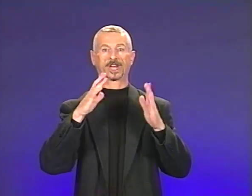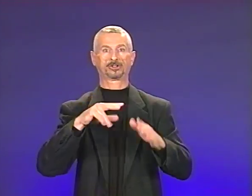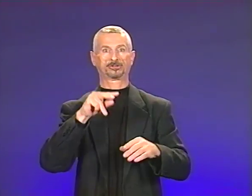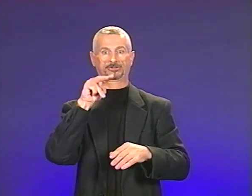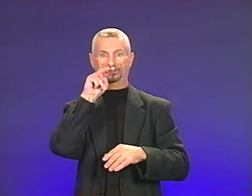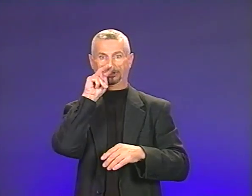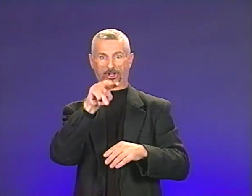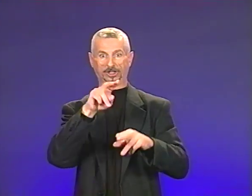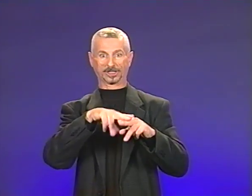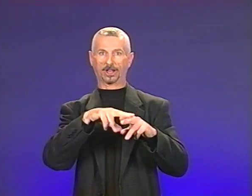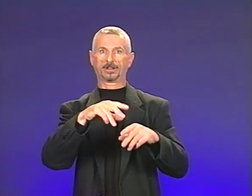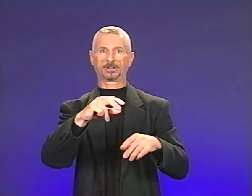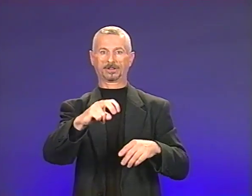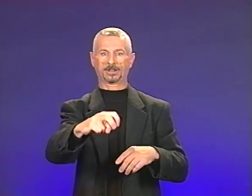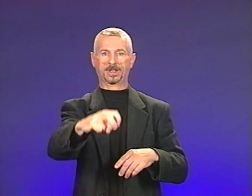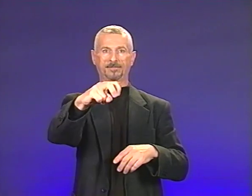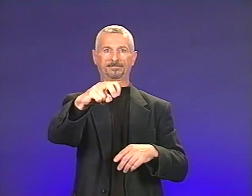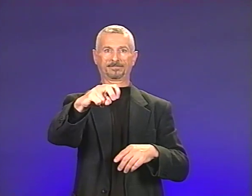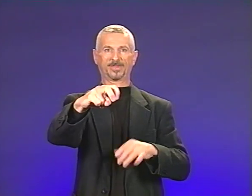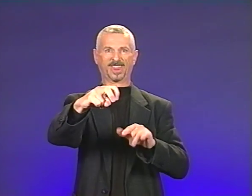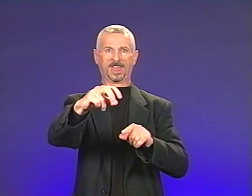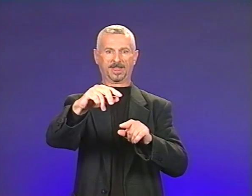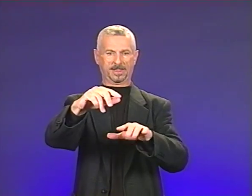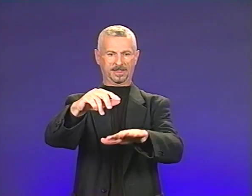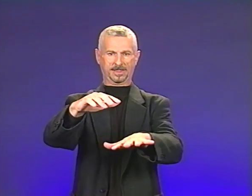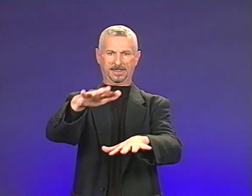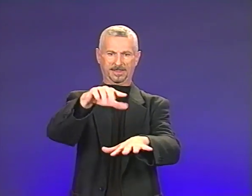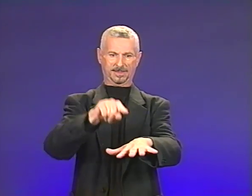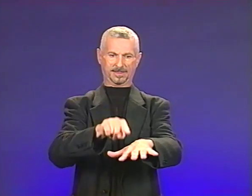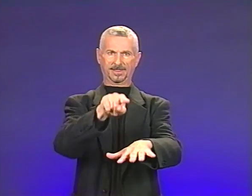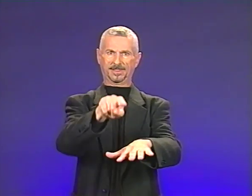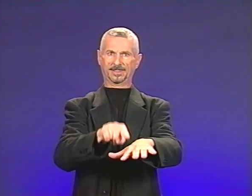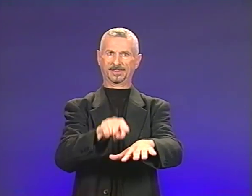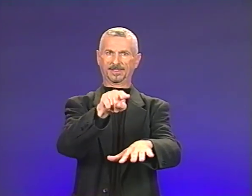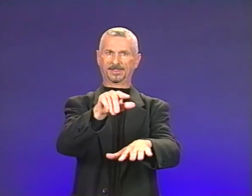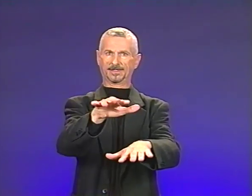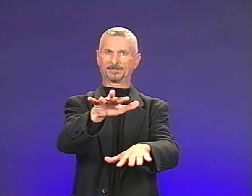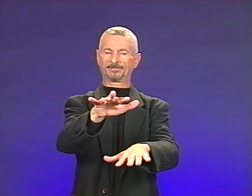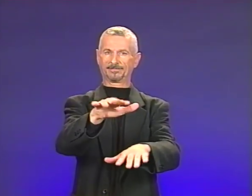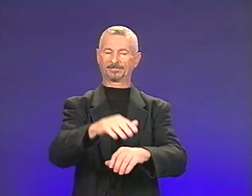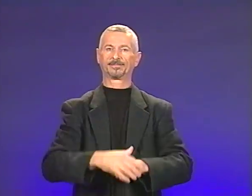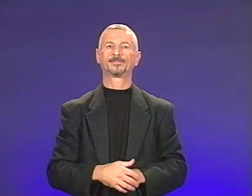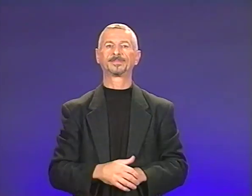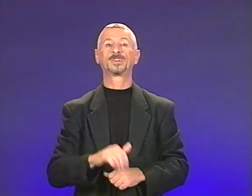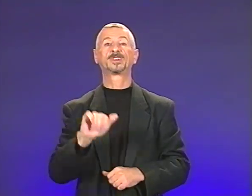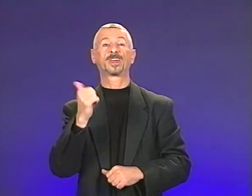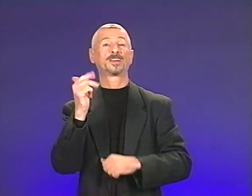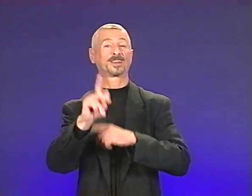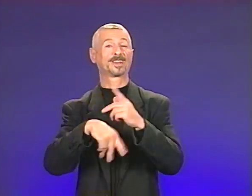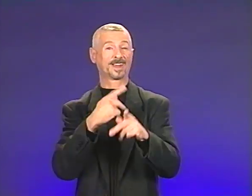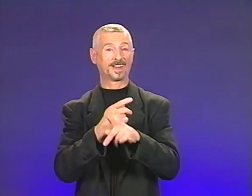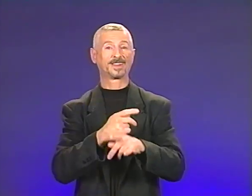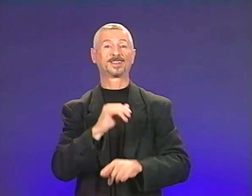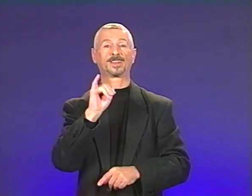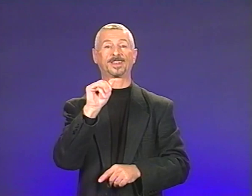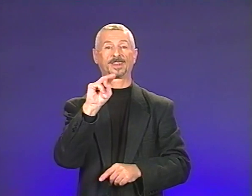space. To show the chair more clearly from the signer's perspective or relative frame of reference, the chair is placed higher in the signing